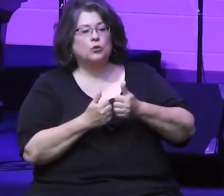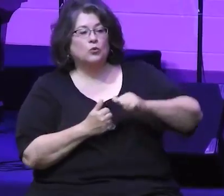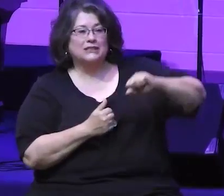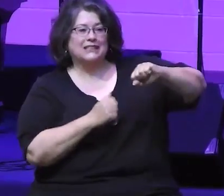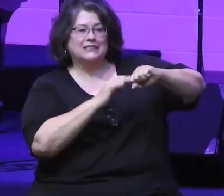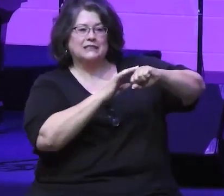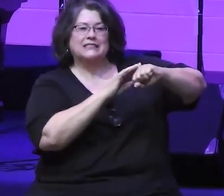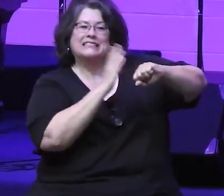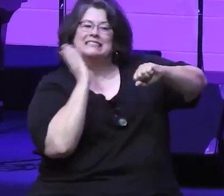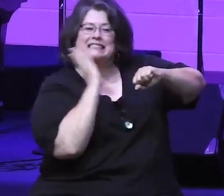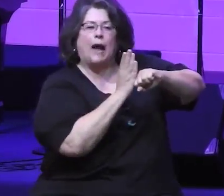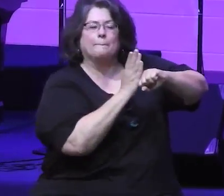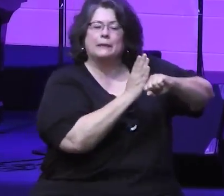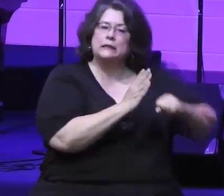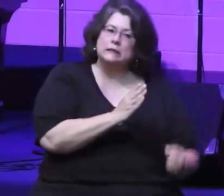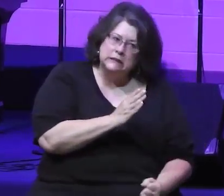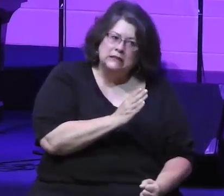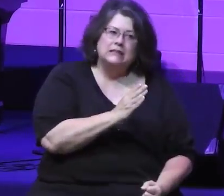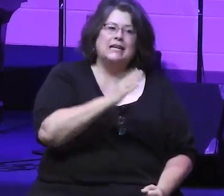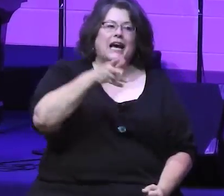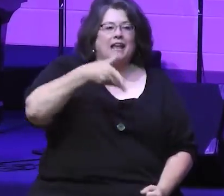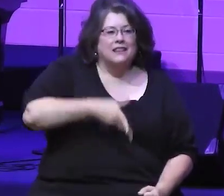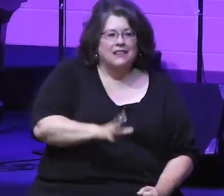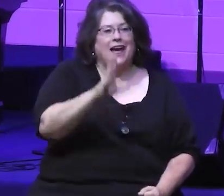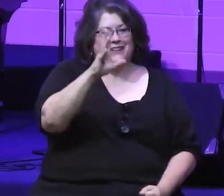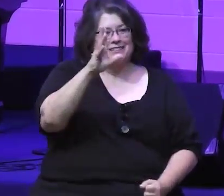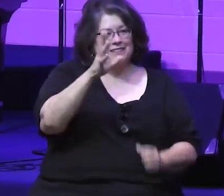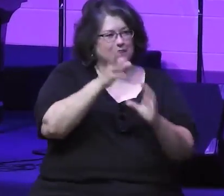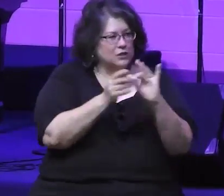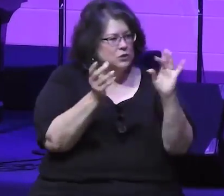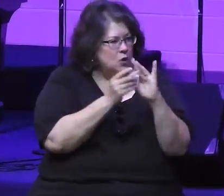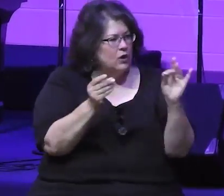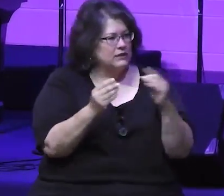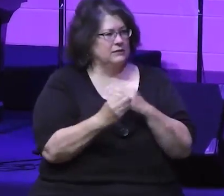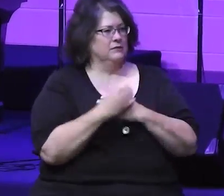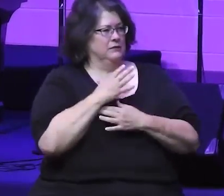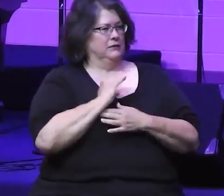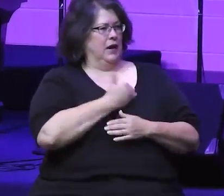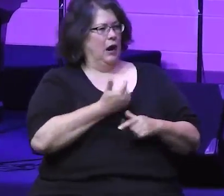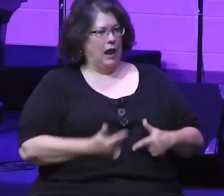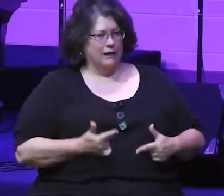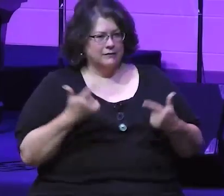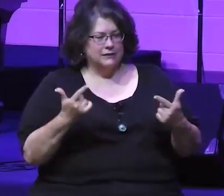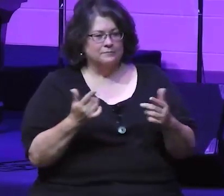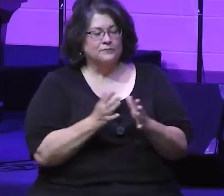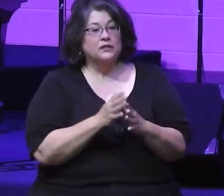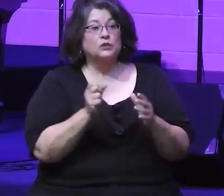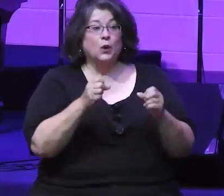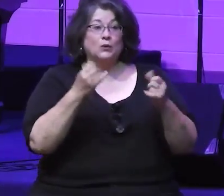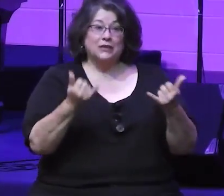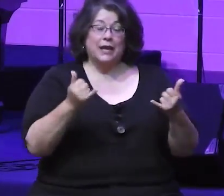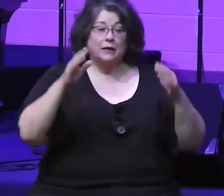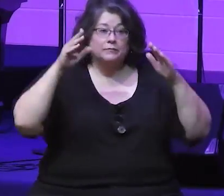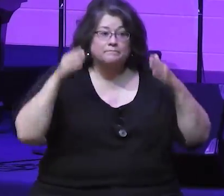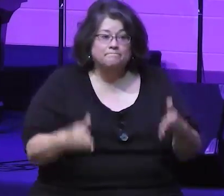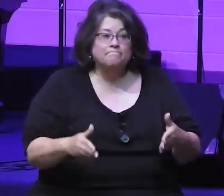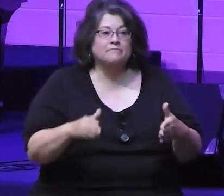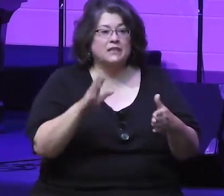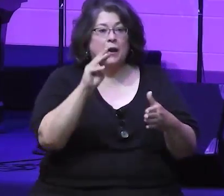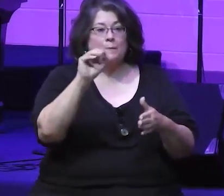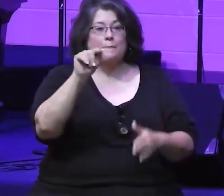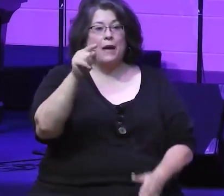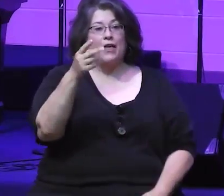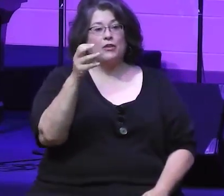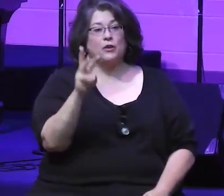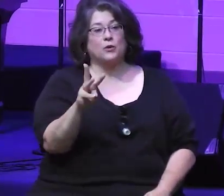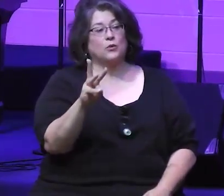that this certainly fits with our parable today. We're going to be looking at Matthew 25 at the parable of the bags